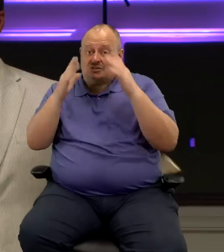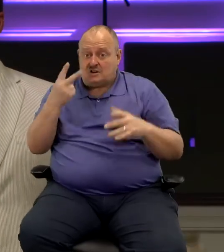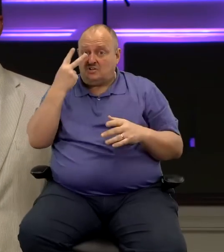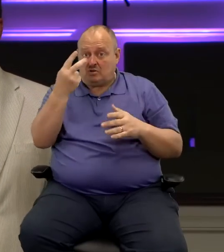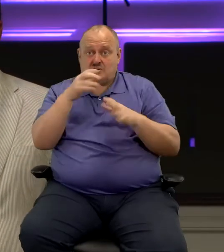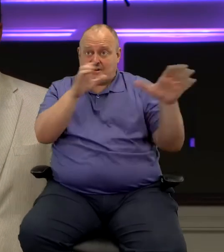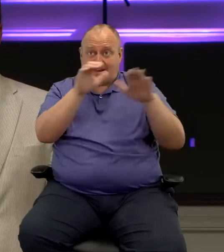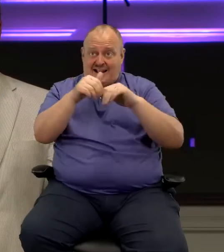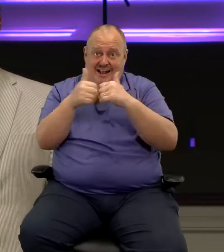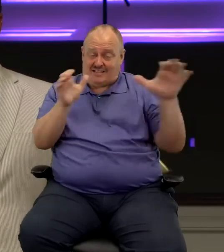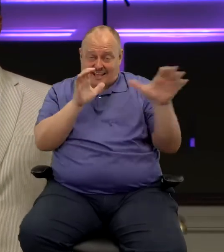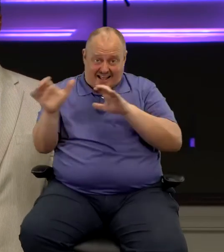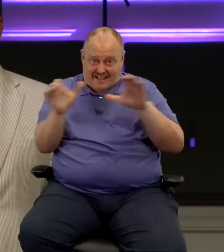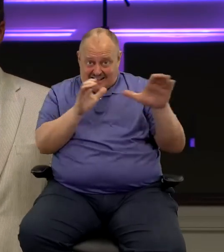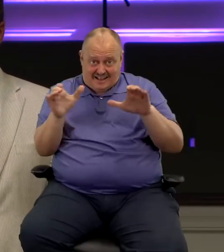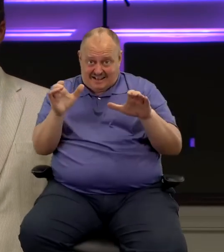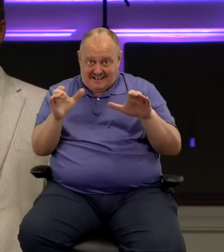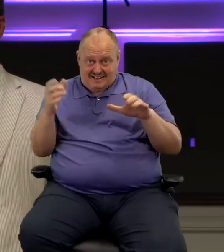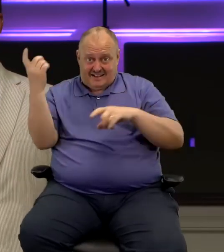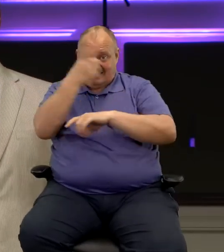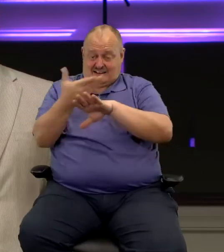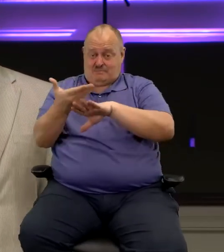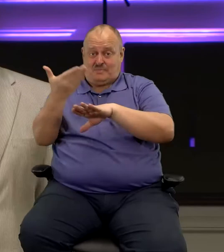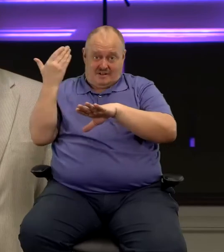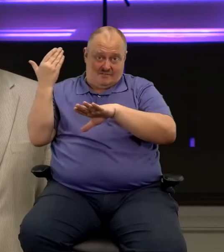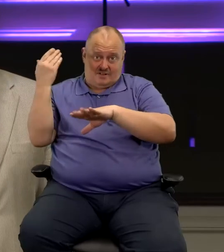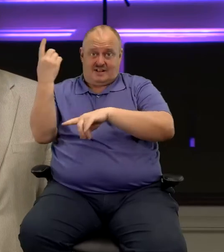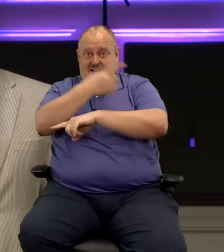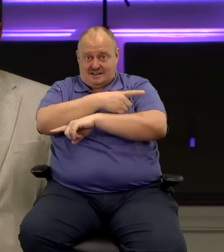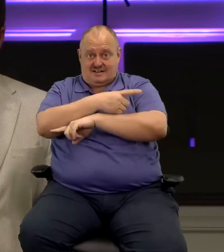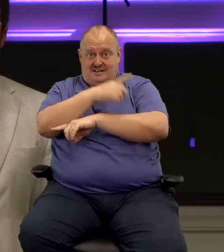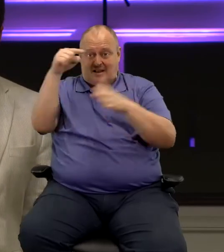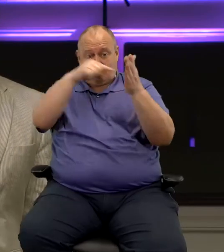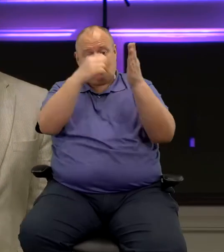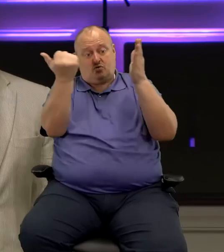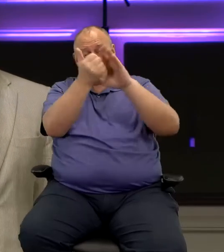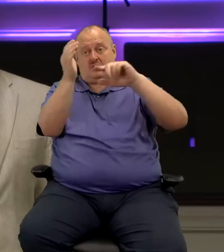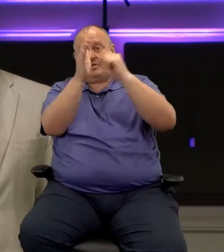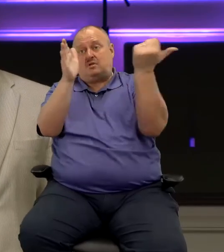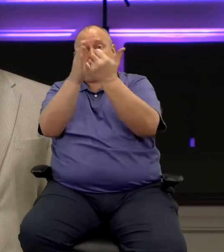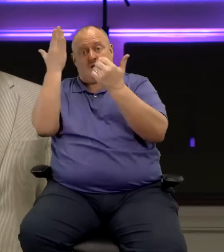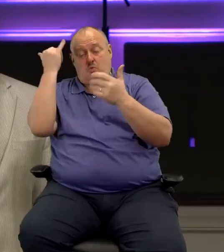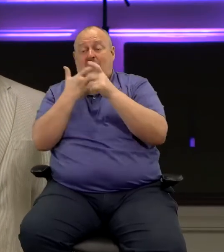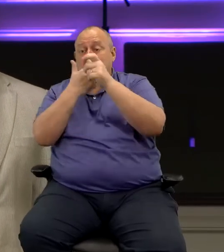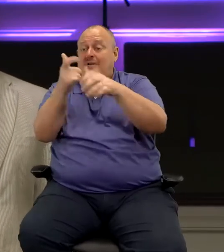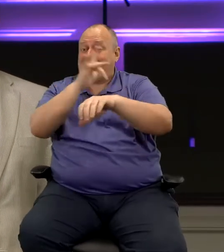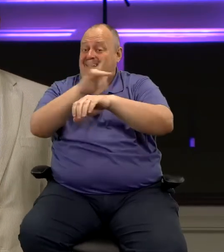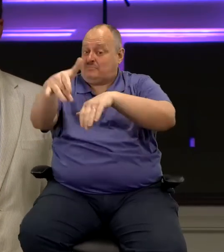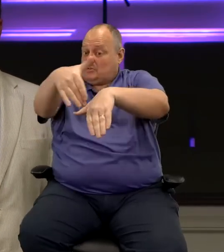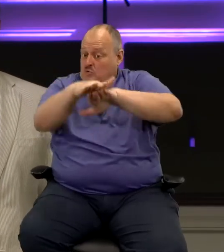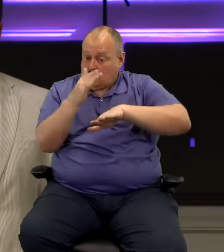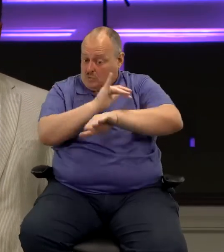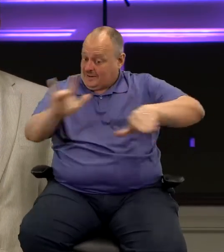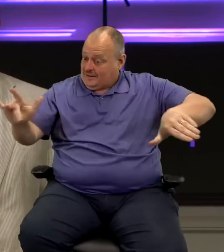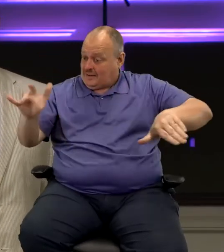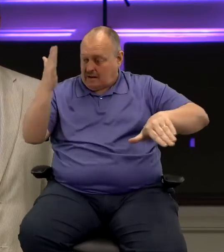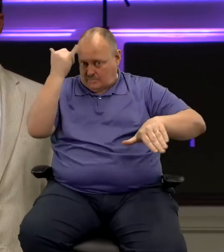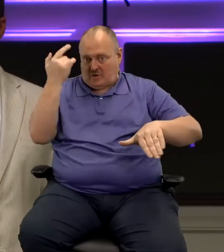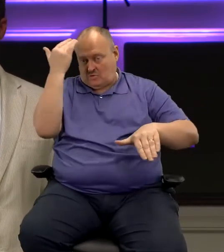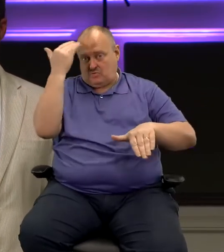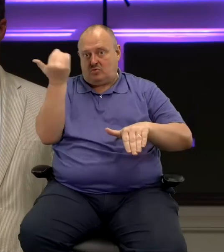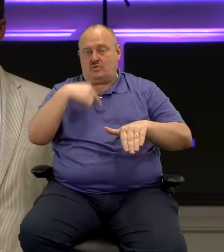did and how they acted in the days prior to and in the day of the crucifixion. Why did they run to the empty tomb? Because they knew something that all of